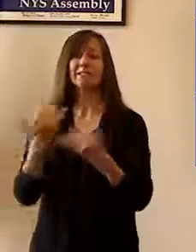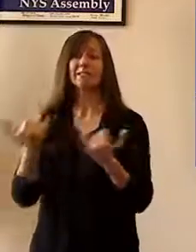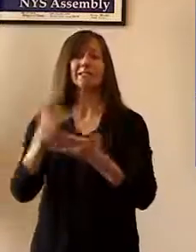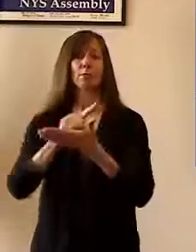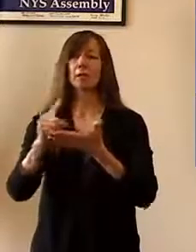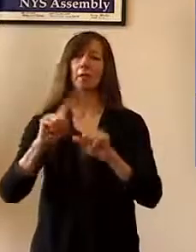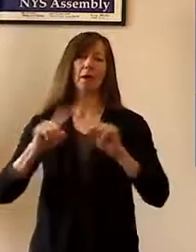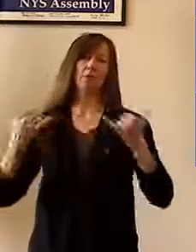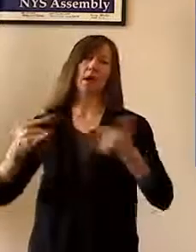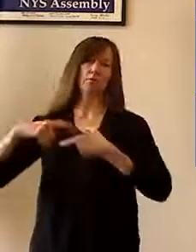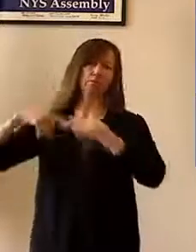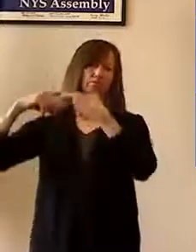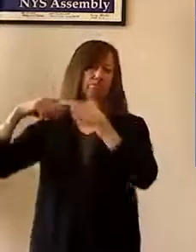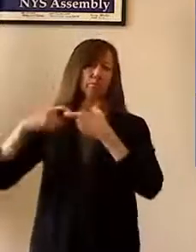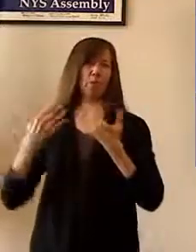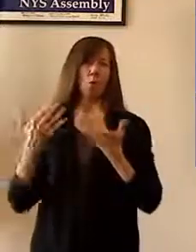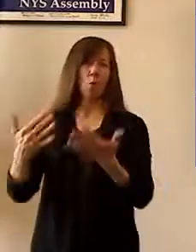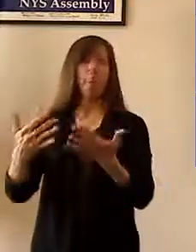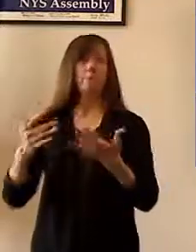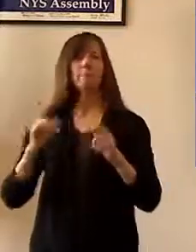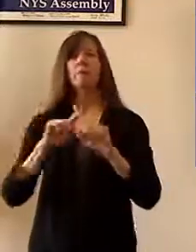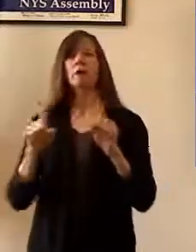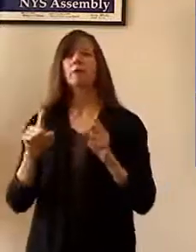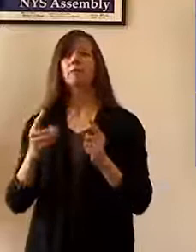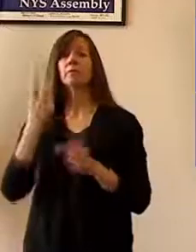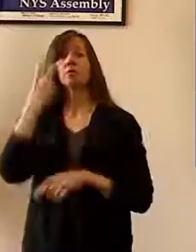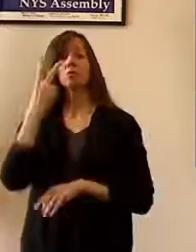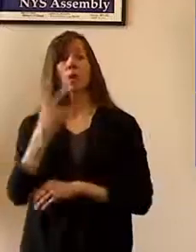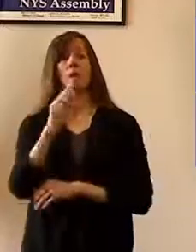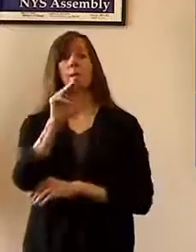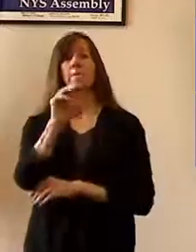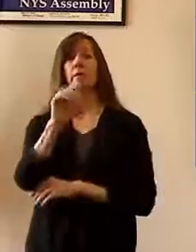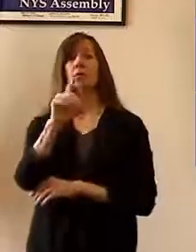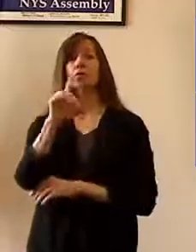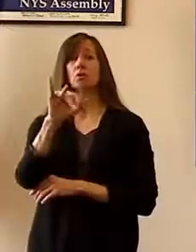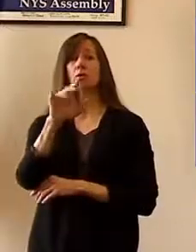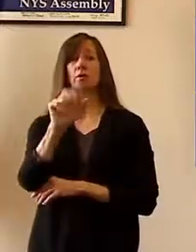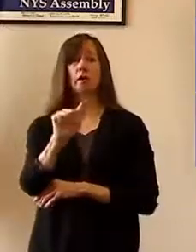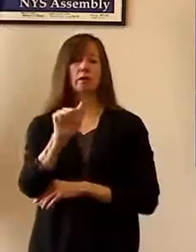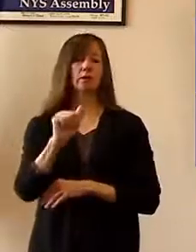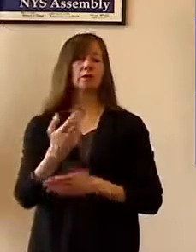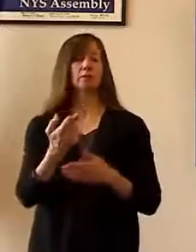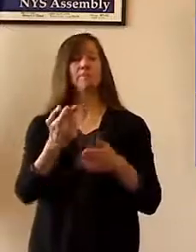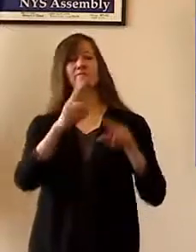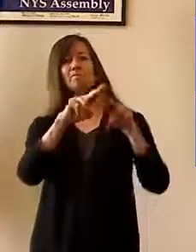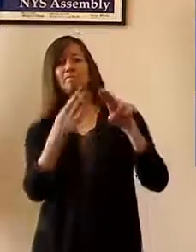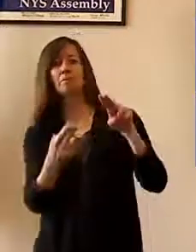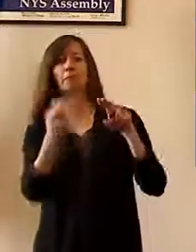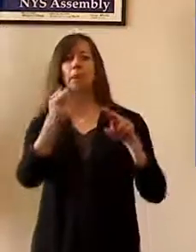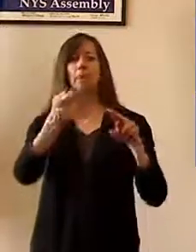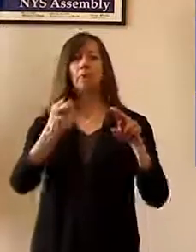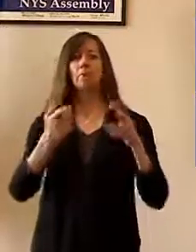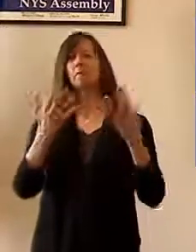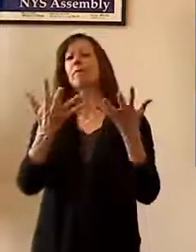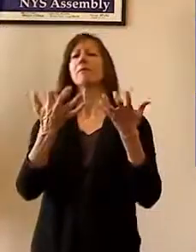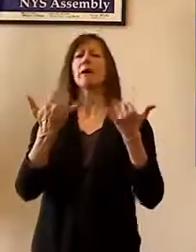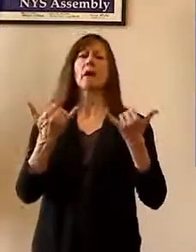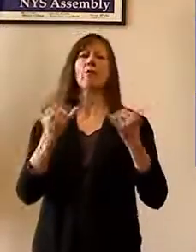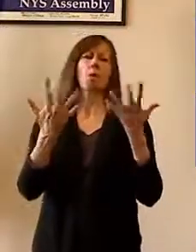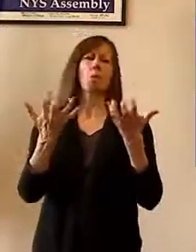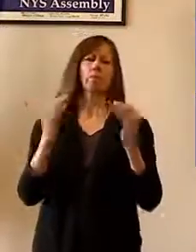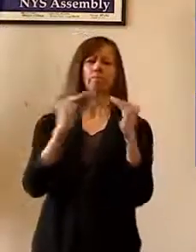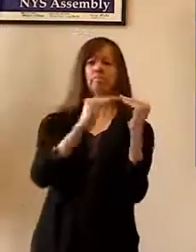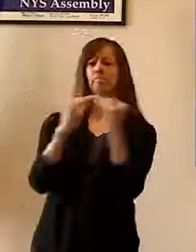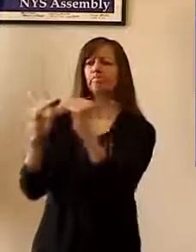shots because not having access to the Johnson & Johnson dose, they wanted to more equitably distribute the Moderna shots. So again,